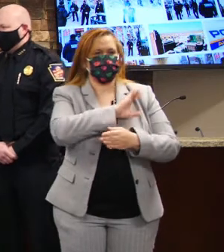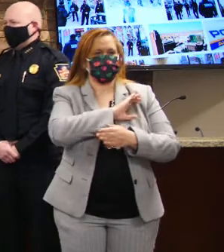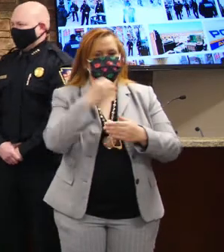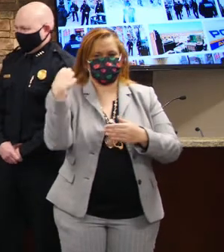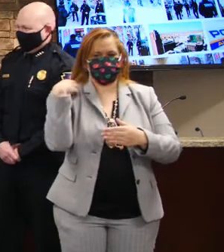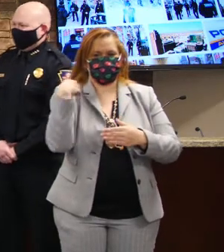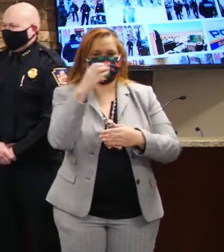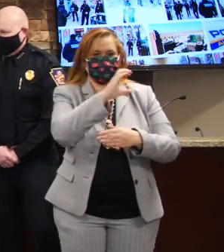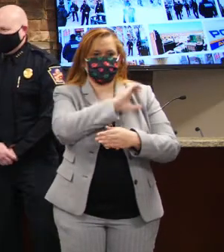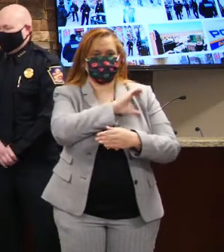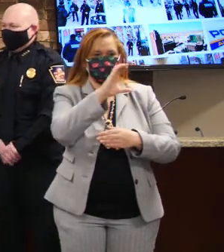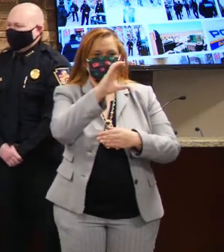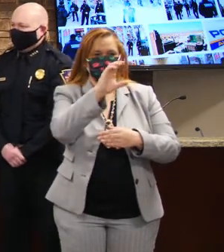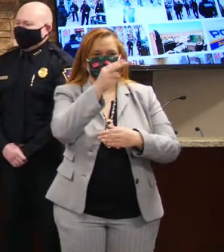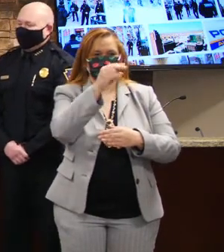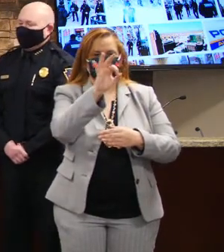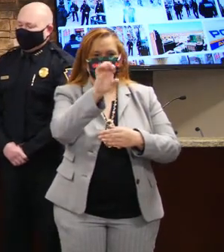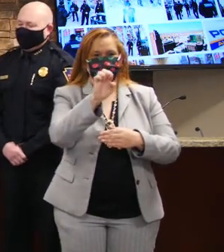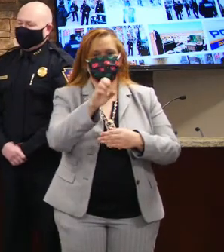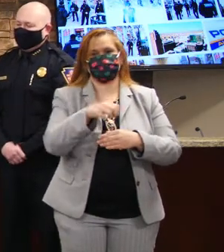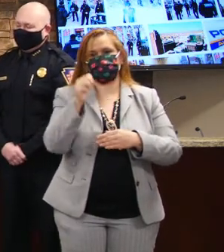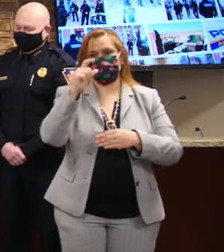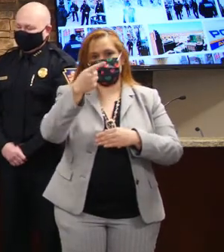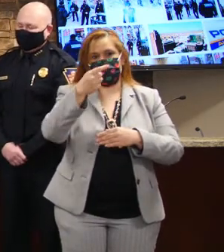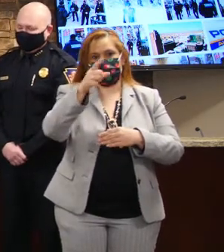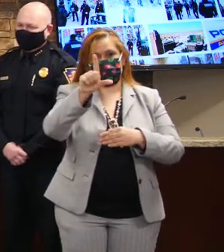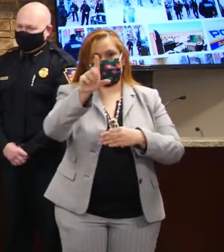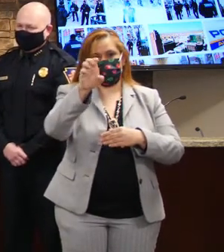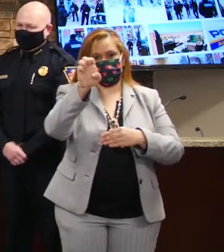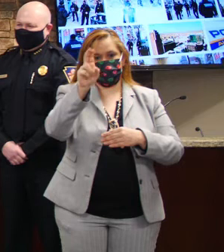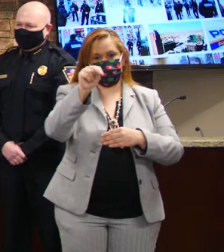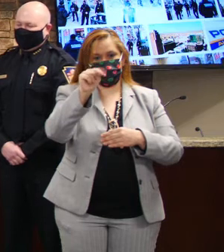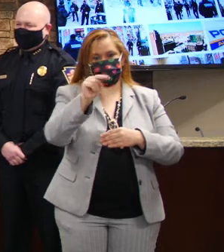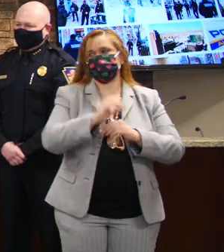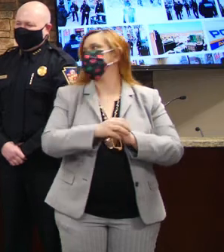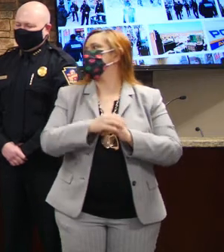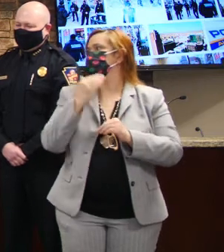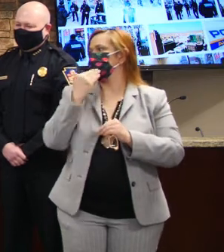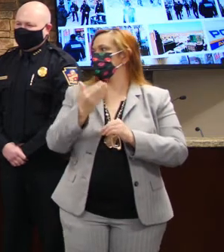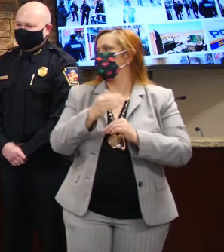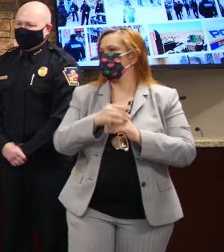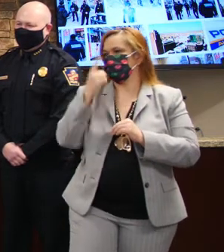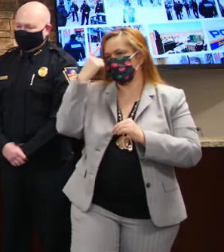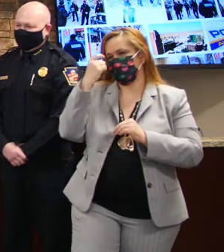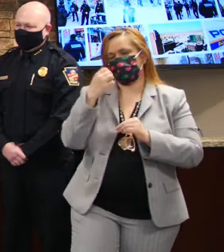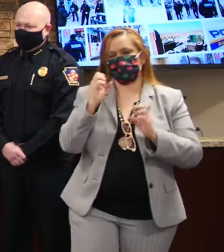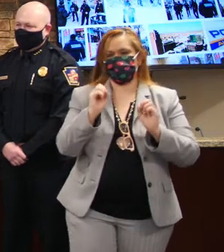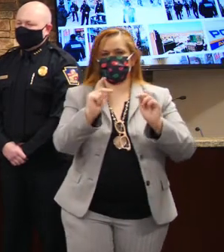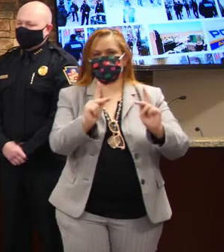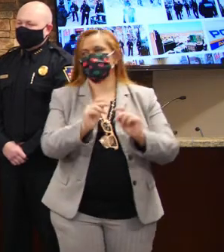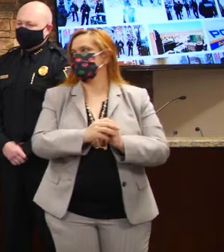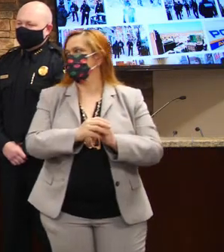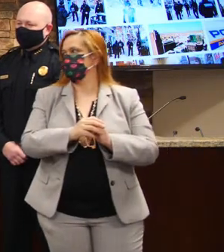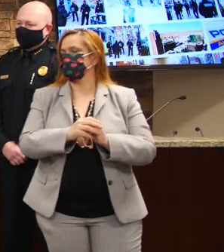scenarios. Awesome. I am there. I am definitely there. But yeah, I learned lots, and I believe that a lot of folks should do this class,